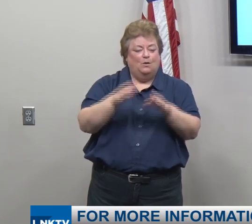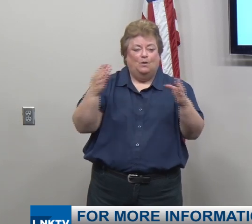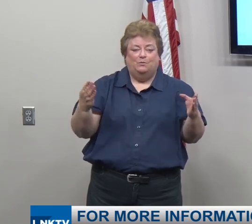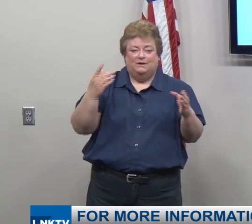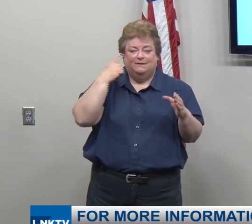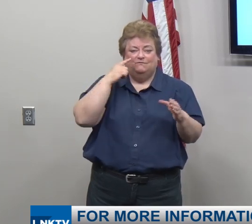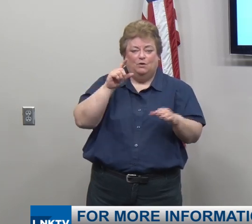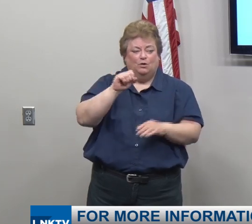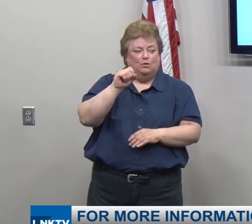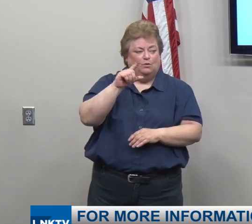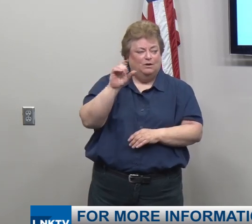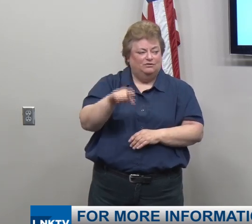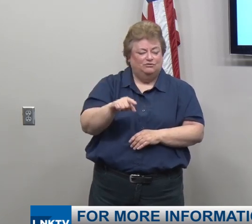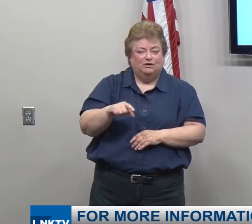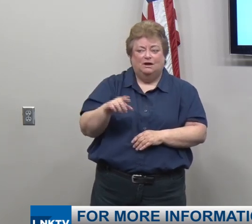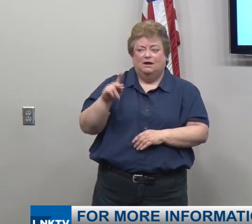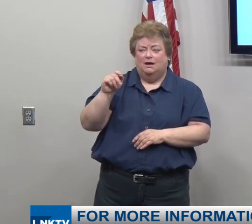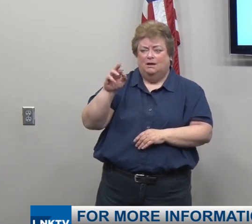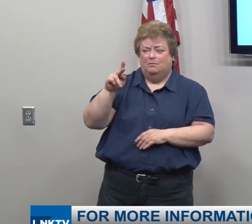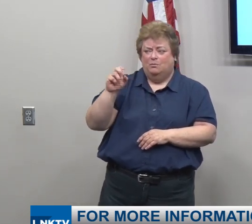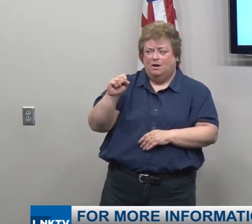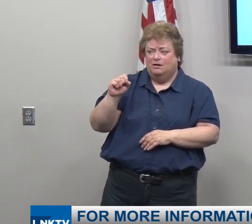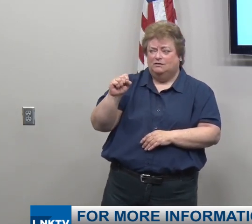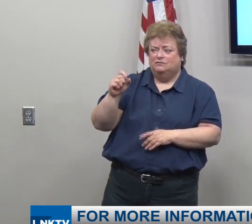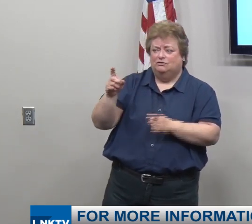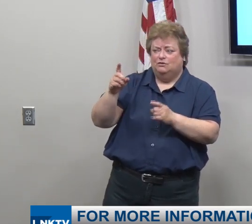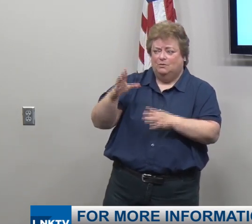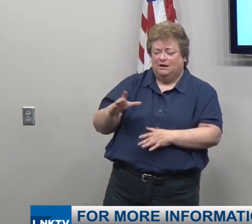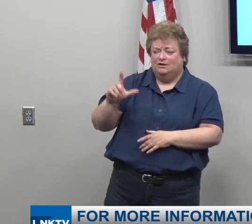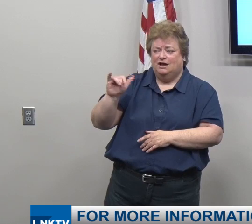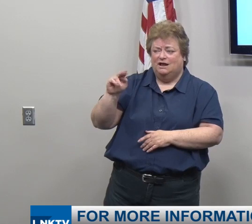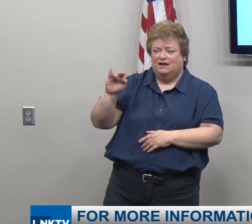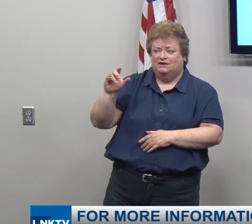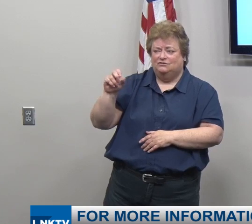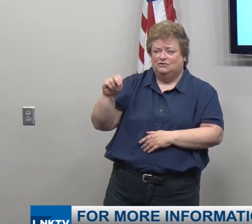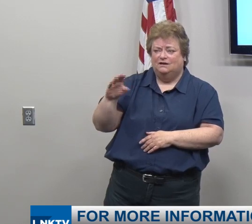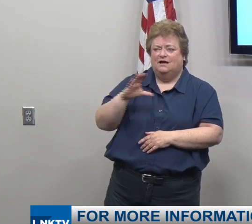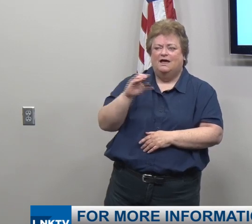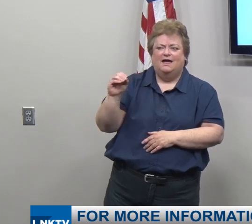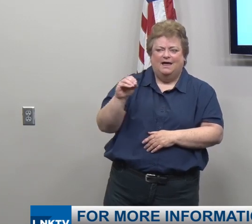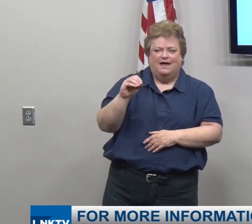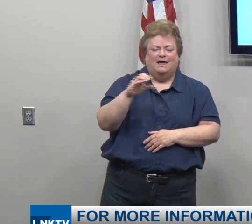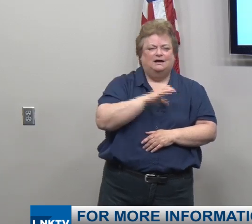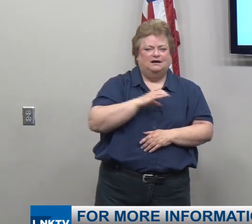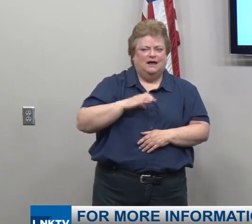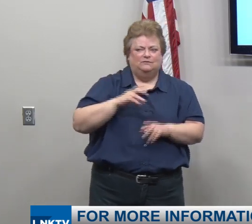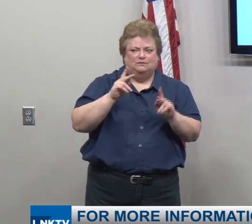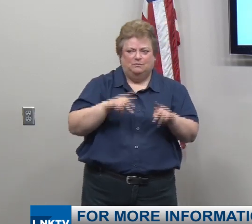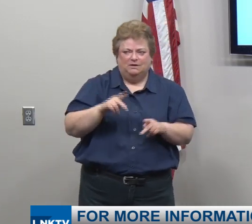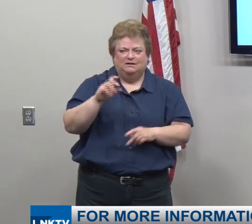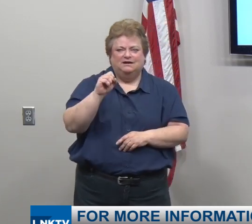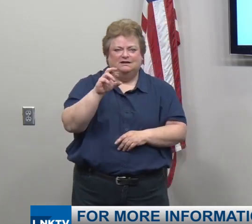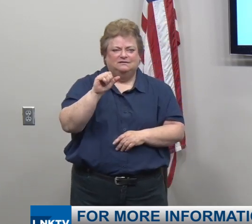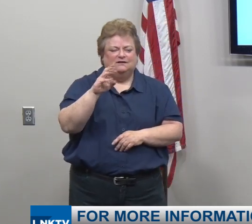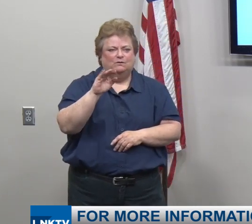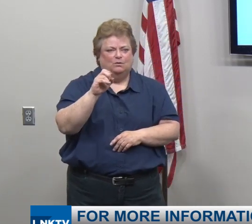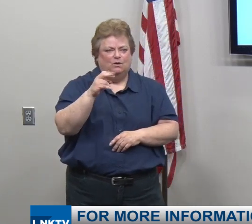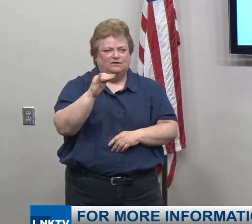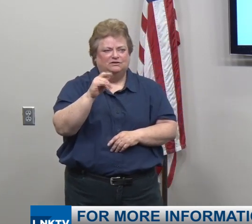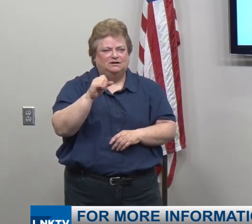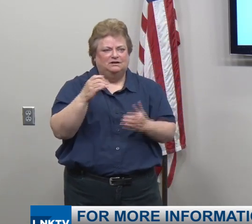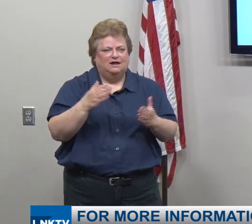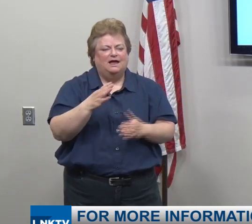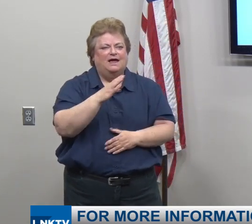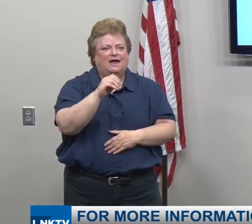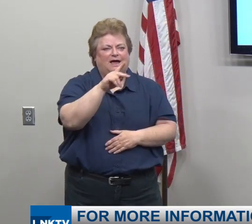questions. And again, Parks and Rec Director Lynn Johnson is here, as well as Council Member Washington, and Interim